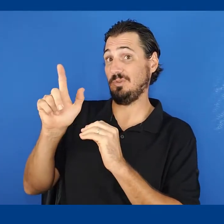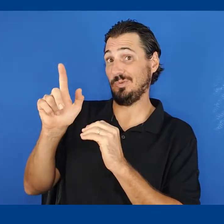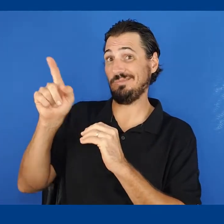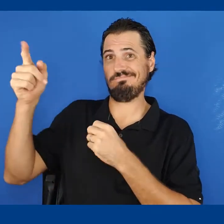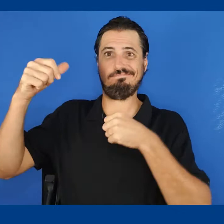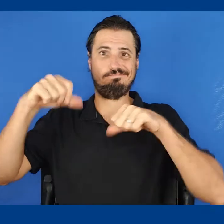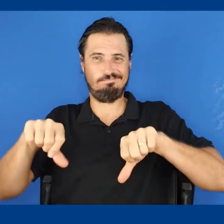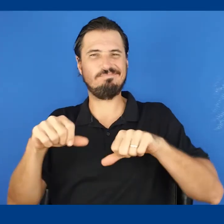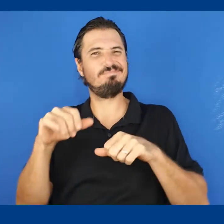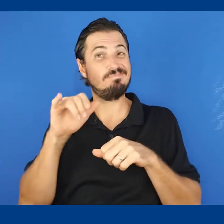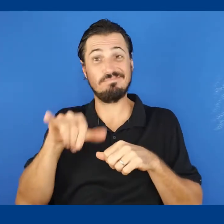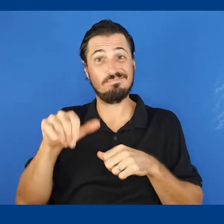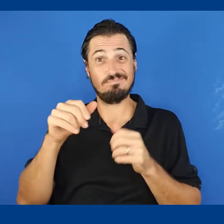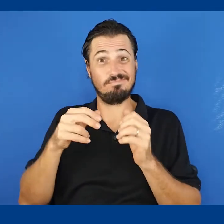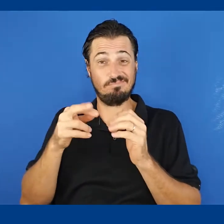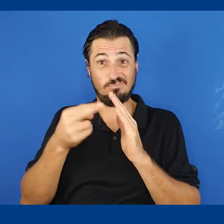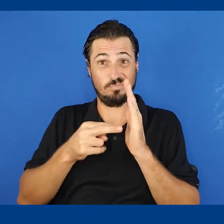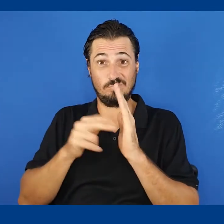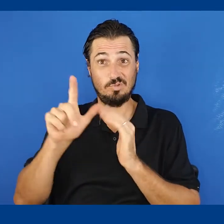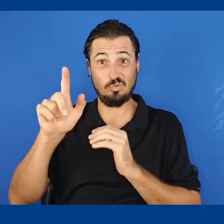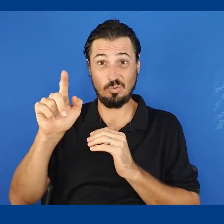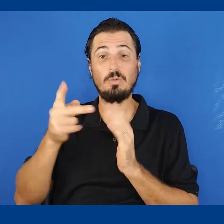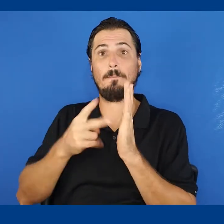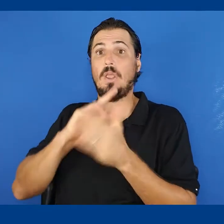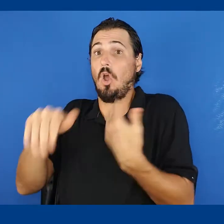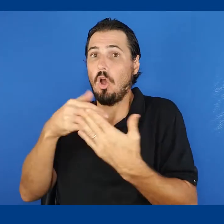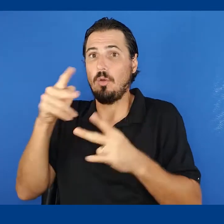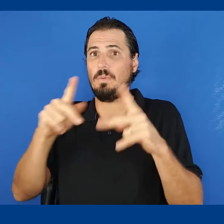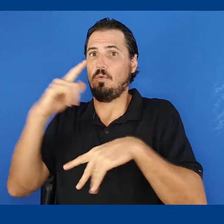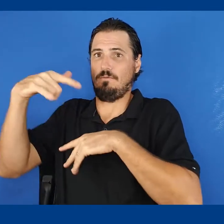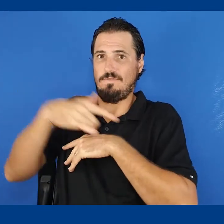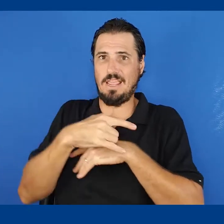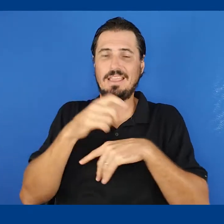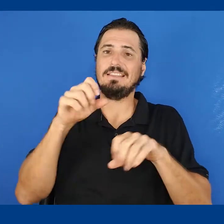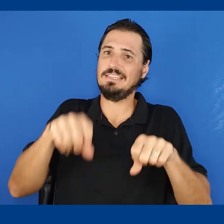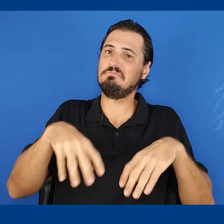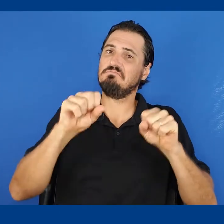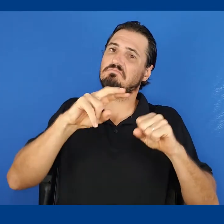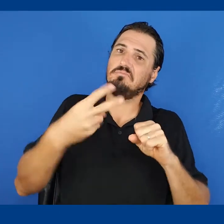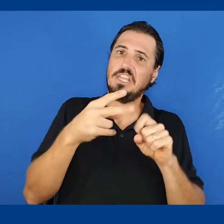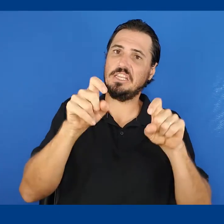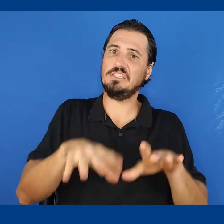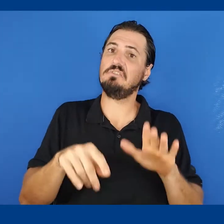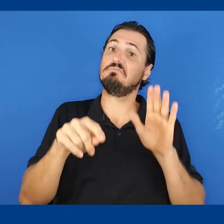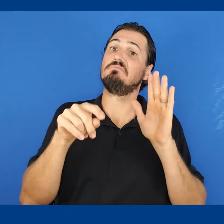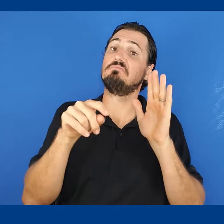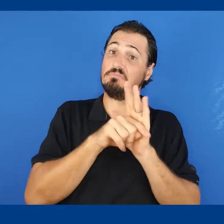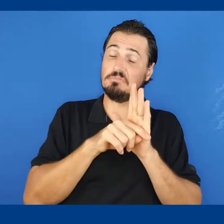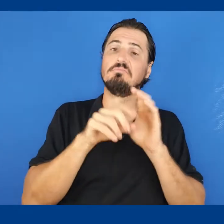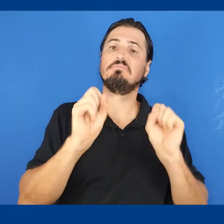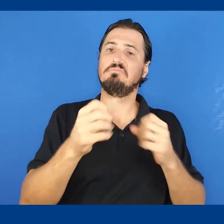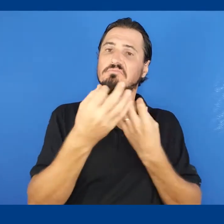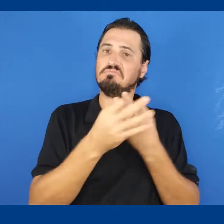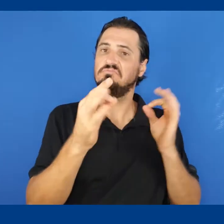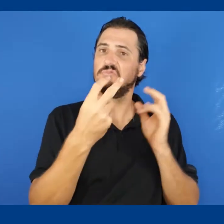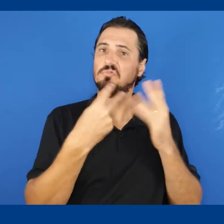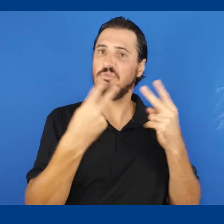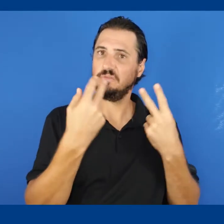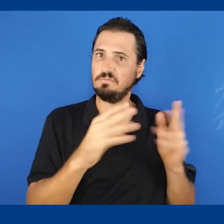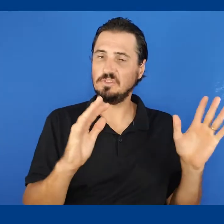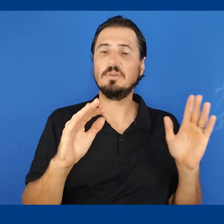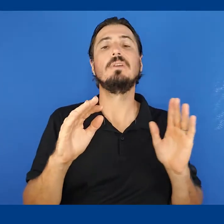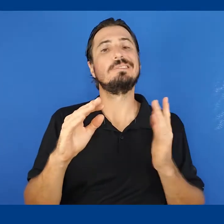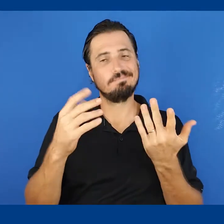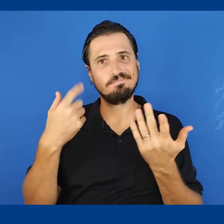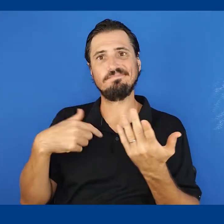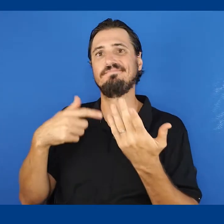all incoming travelers. While Rule 21 was denied, we've continued to work closely with the governor, and he expressed support for us